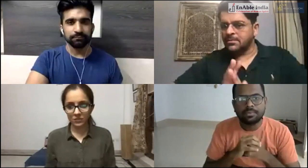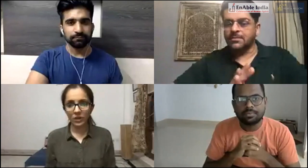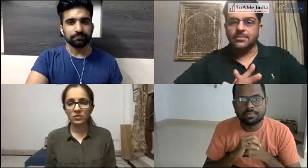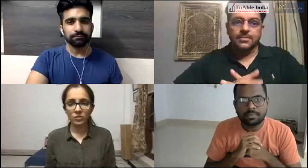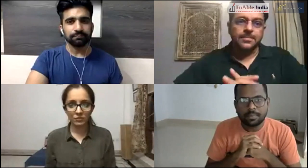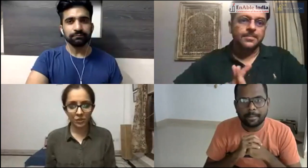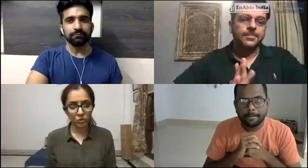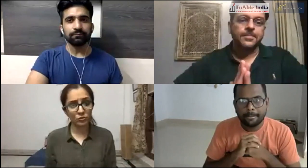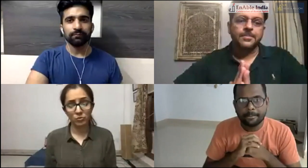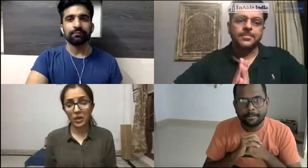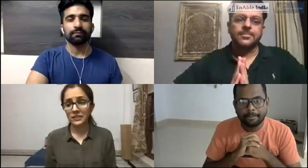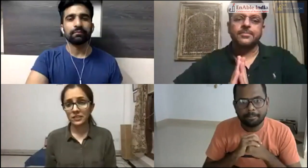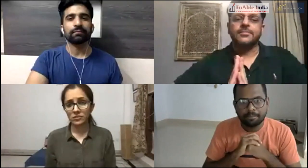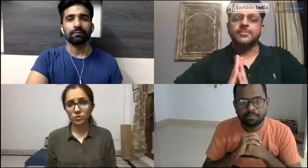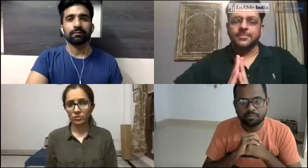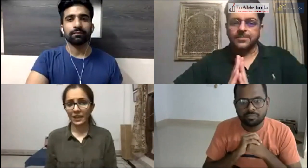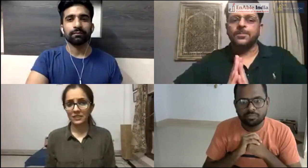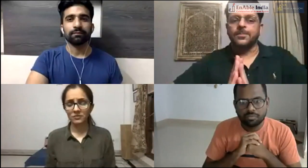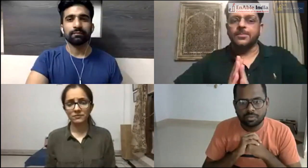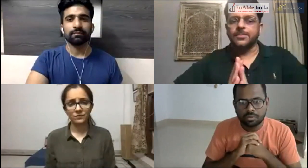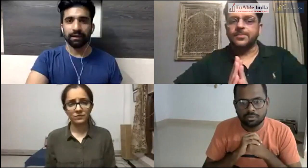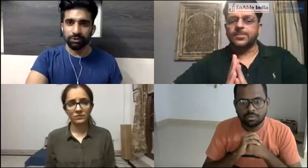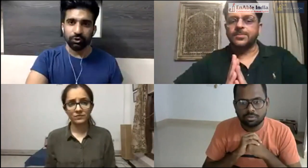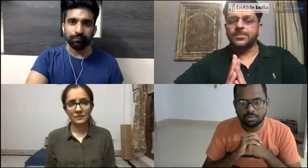difficult. One, if you could provide any solution to that.